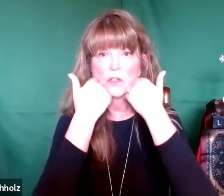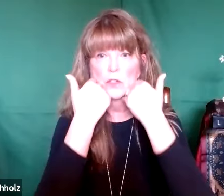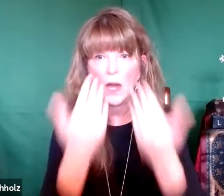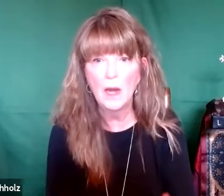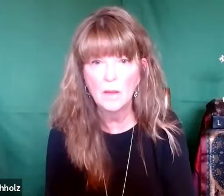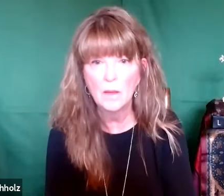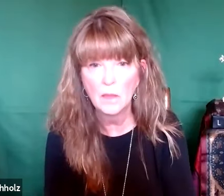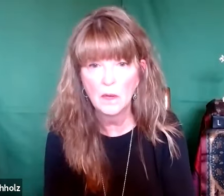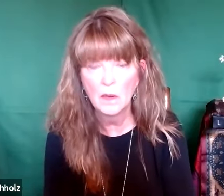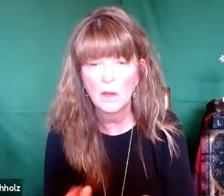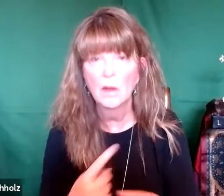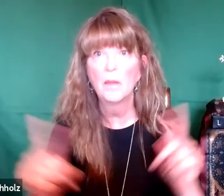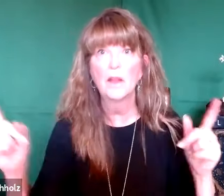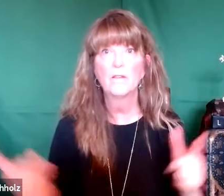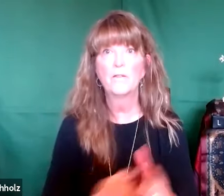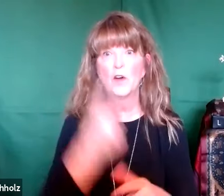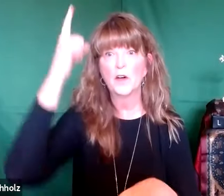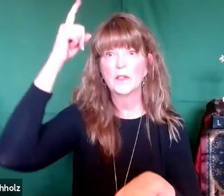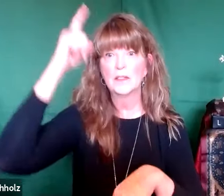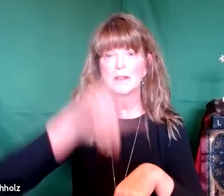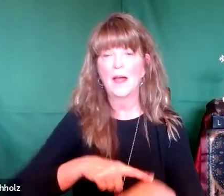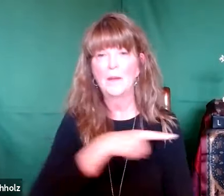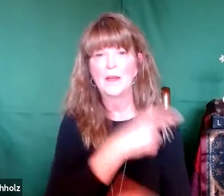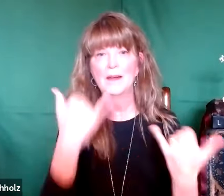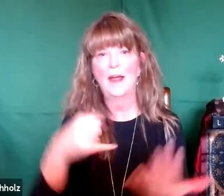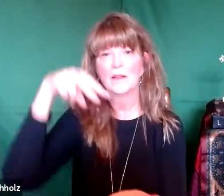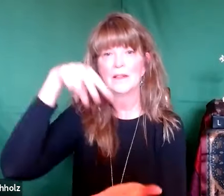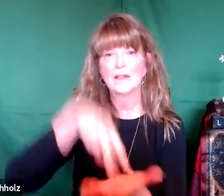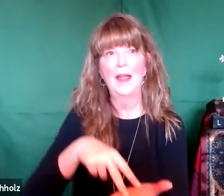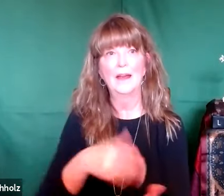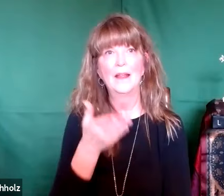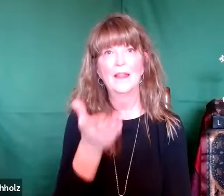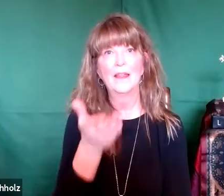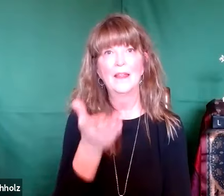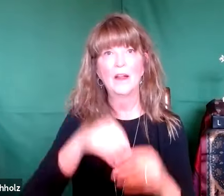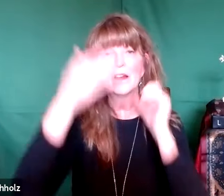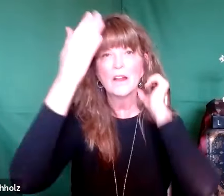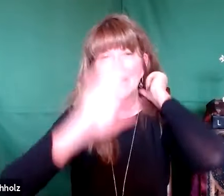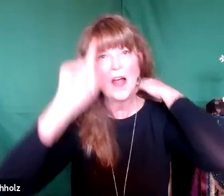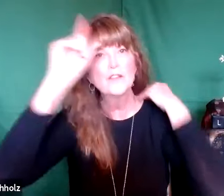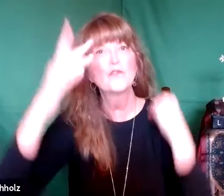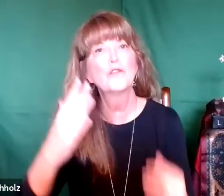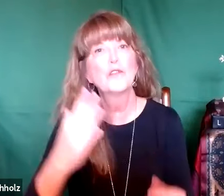he was probably just thrown into guilt and shame, because for the first time,